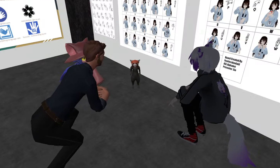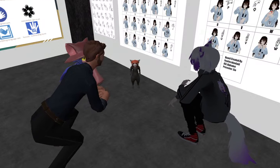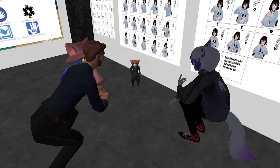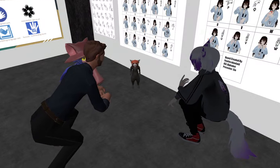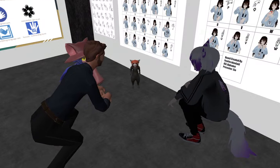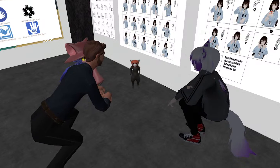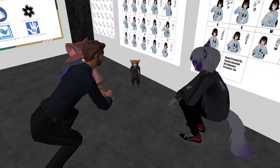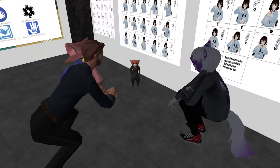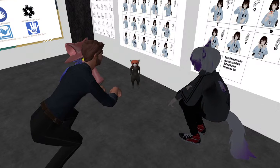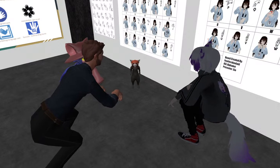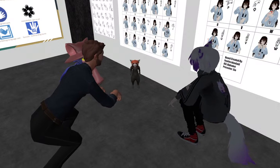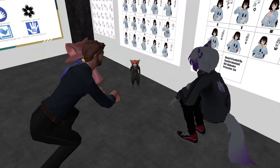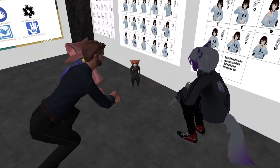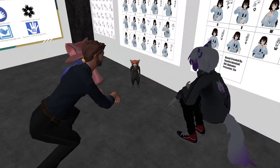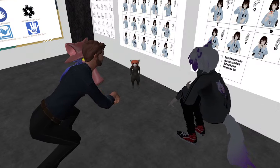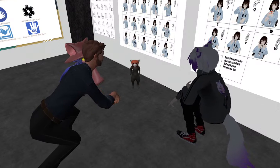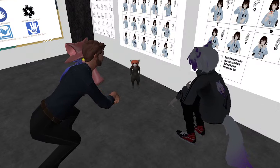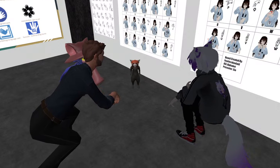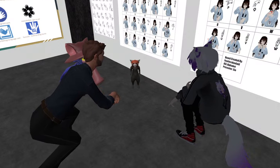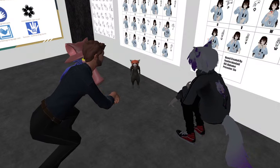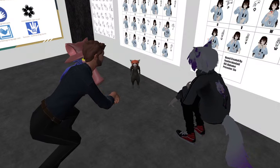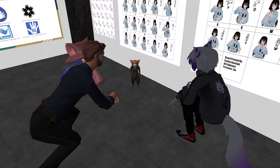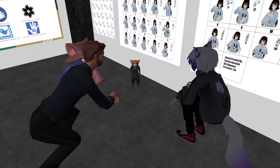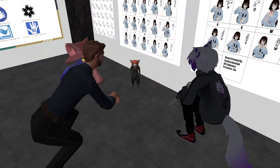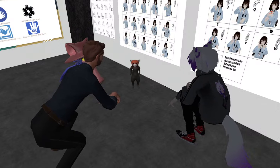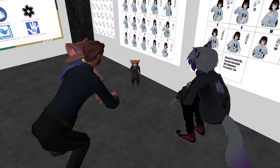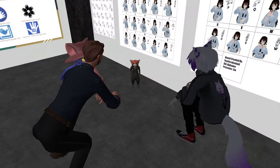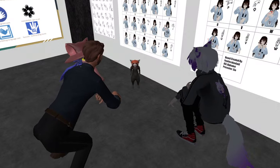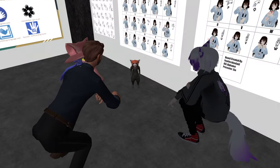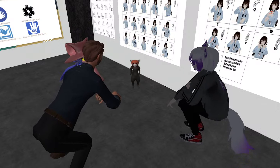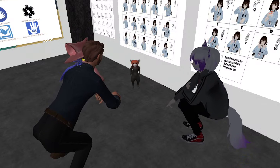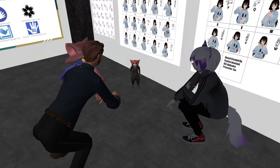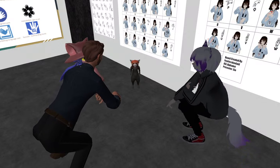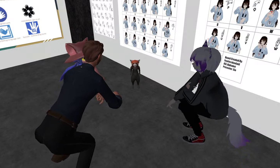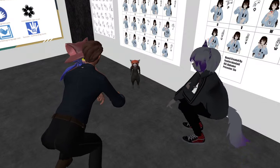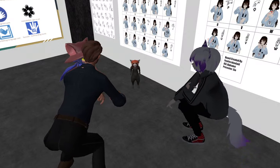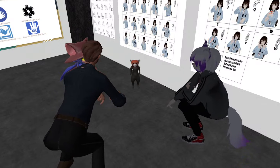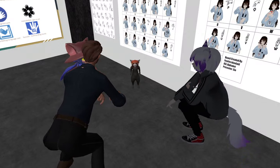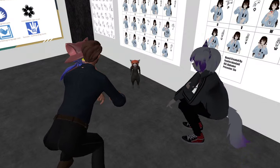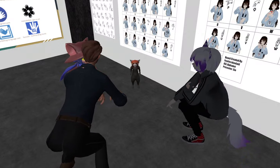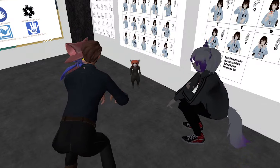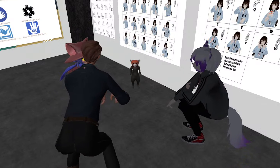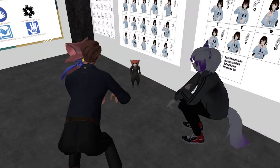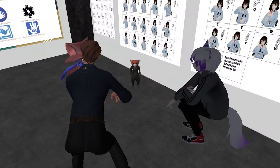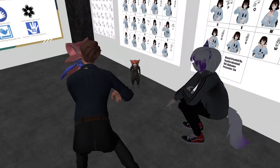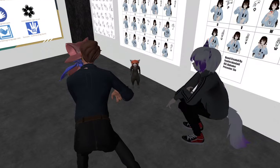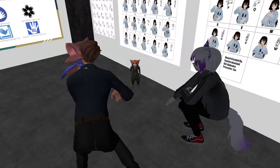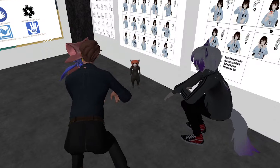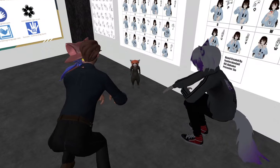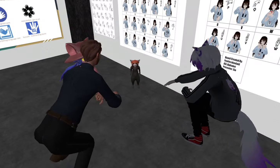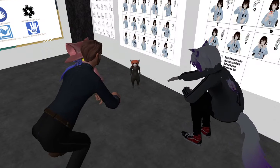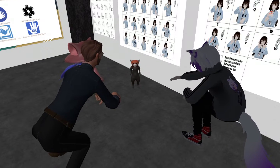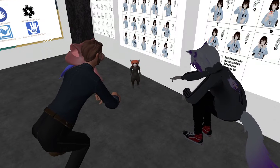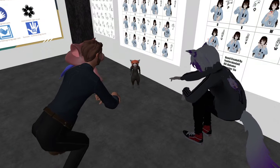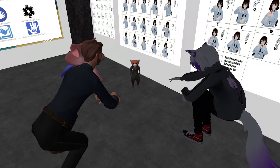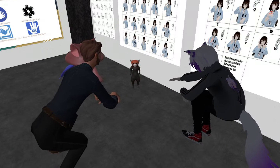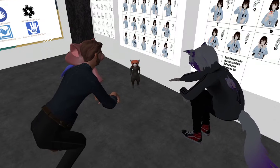culture that hang out in those public worlds too. So. Take dark powers and become a bad